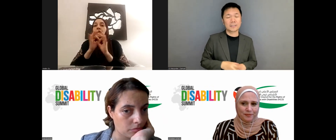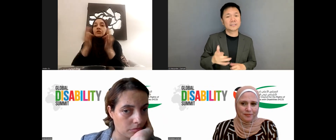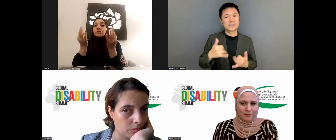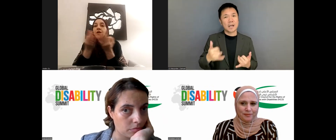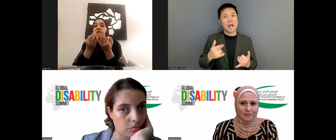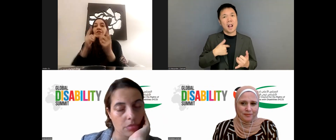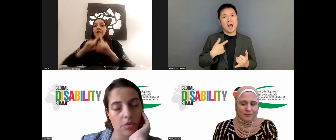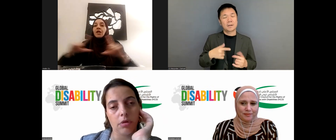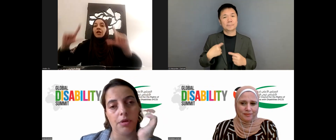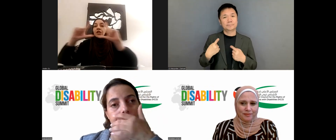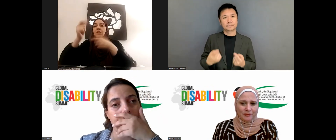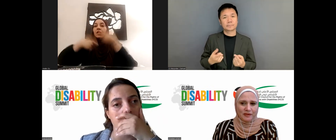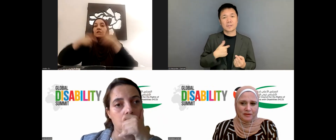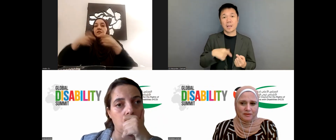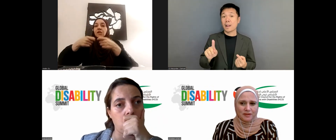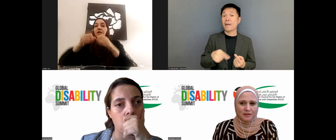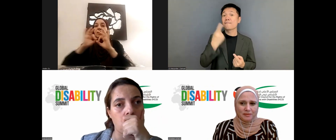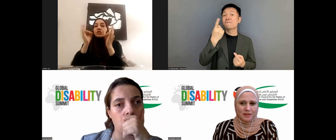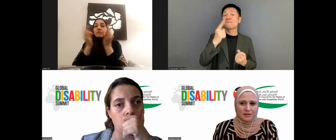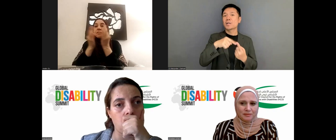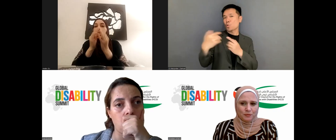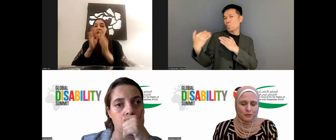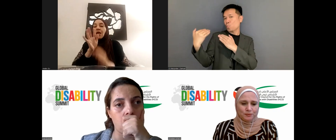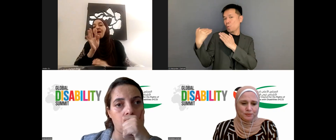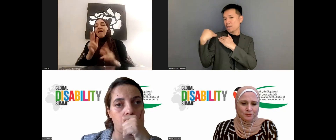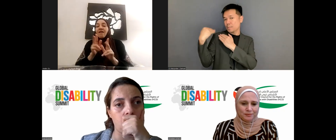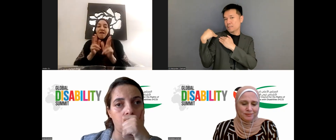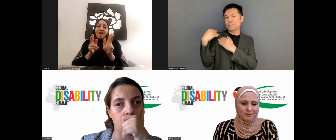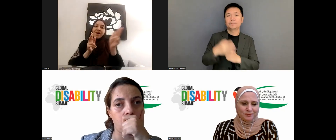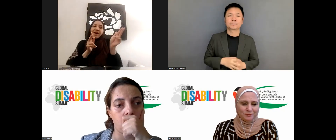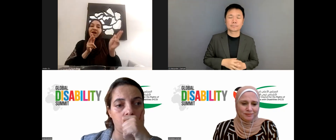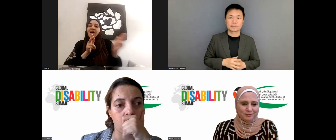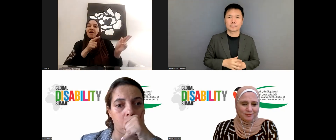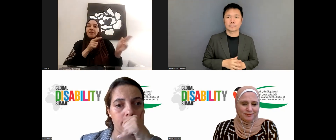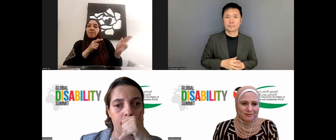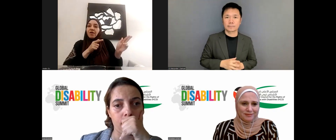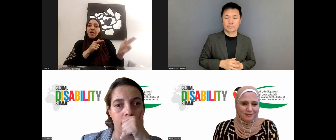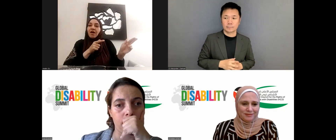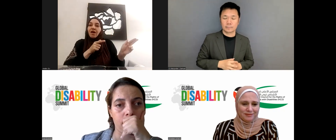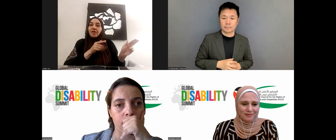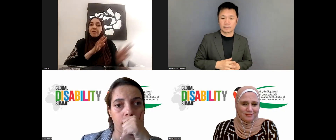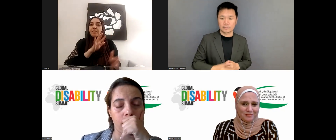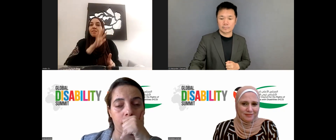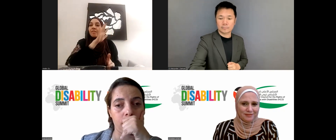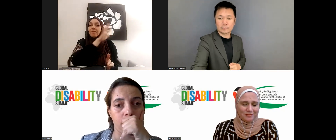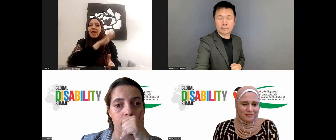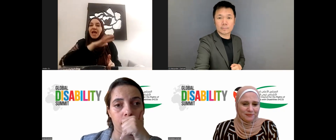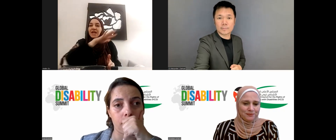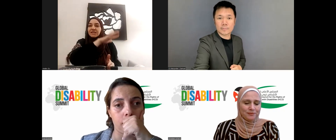am the first responsible for the ESQA,